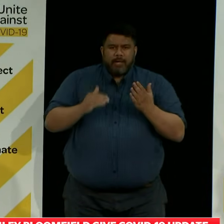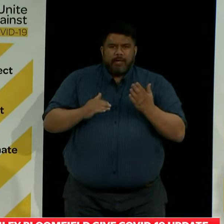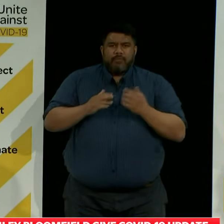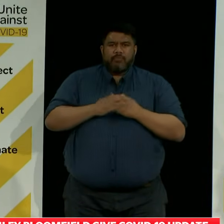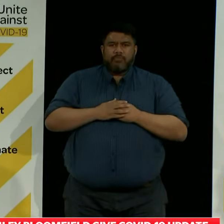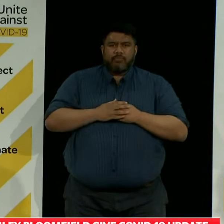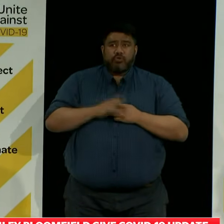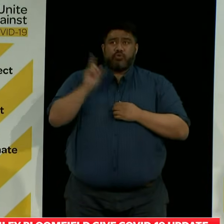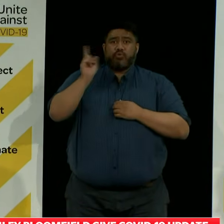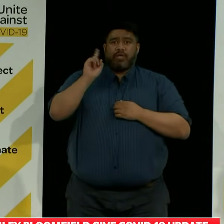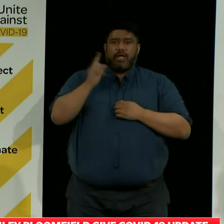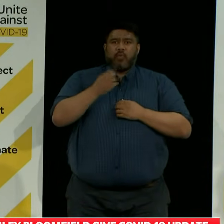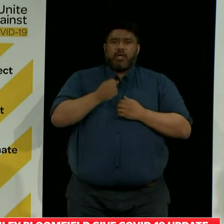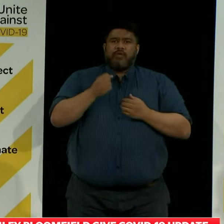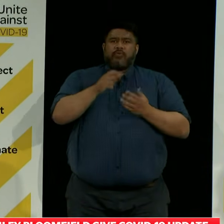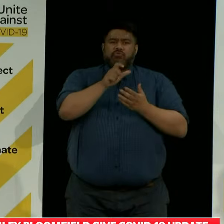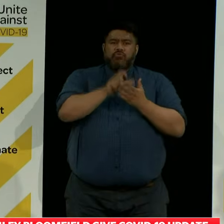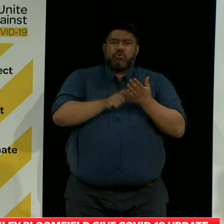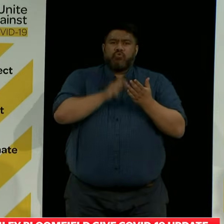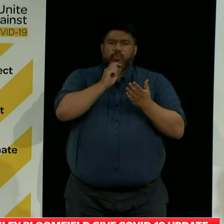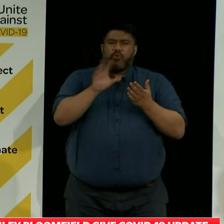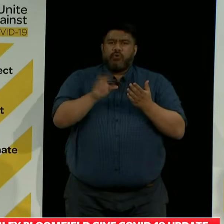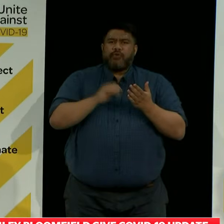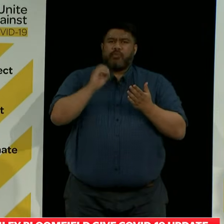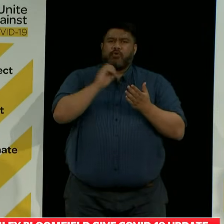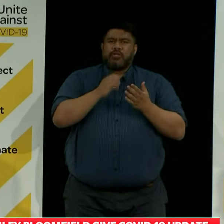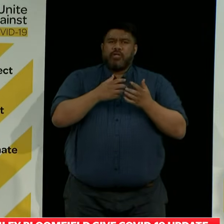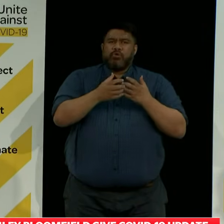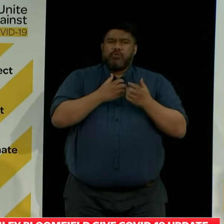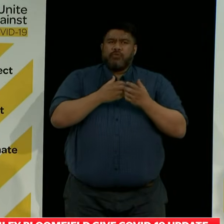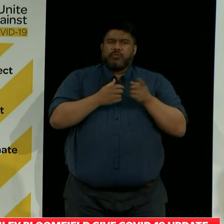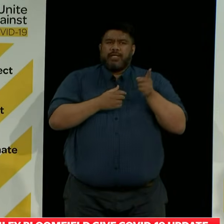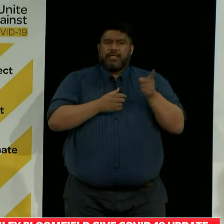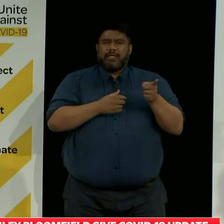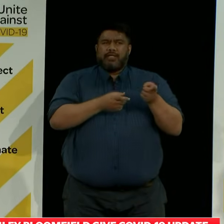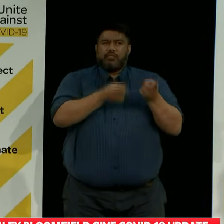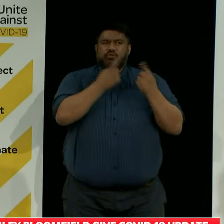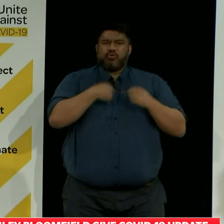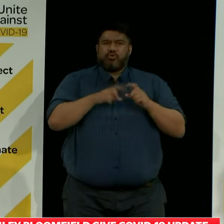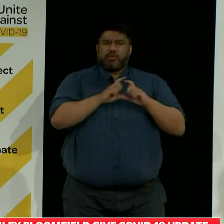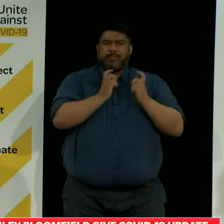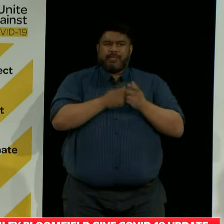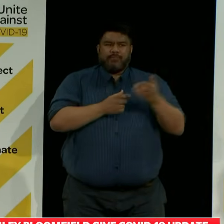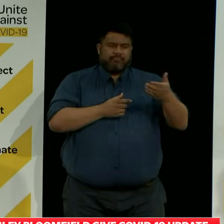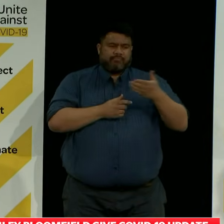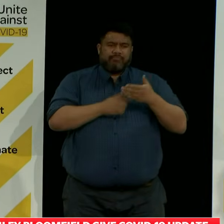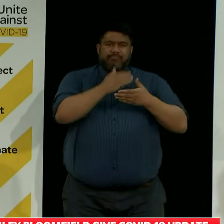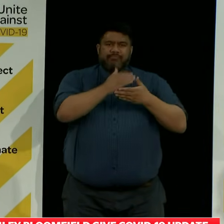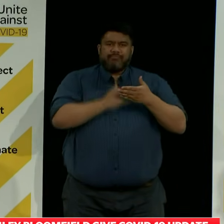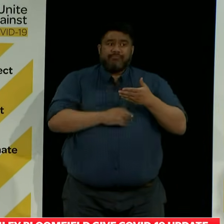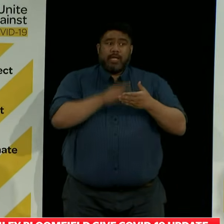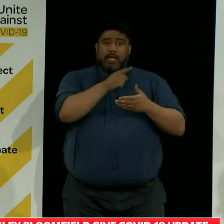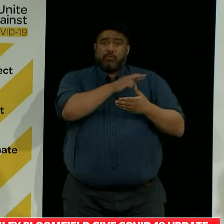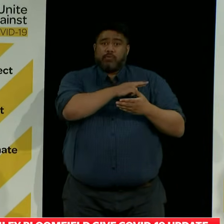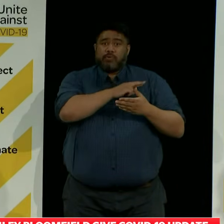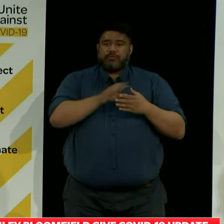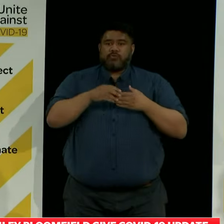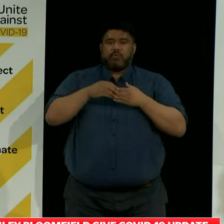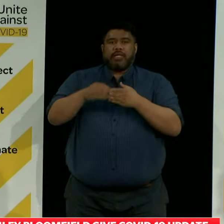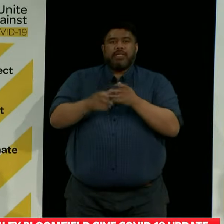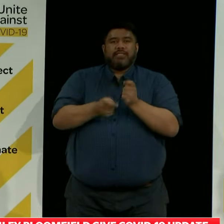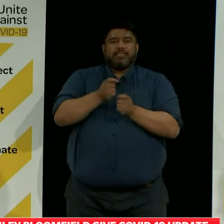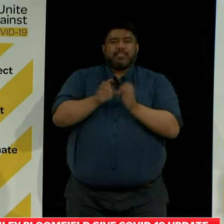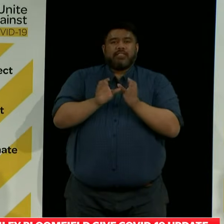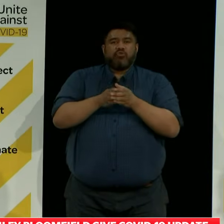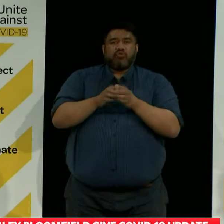by Professor David Murdoch from Otago University was presented. Professor Murdoch leads our testing advisory group, and his work will form the